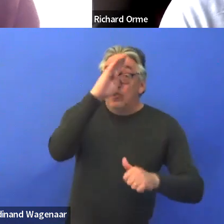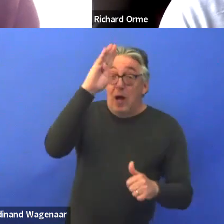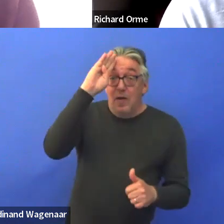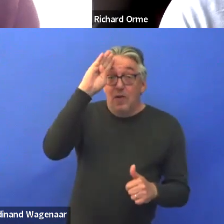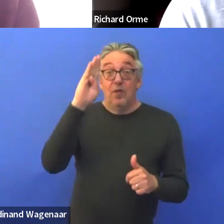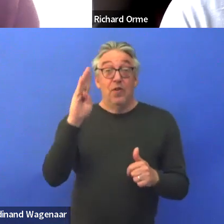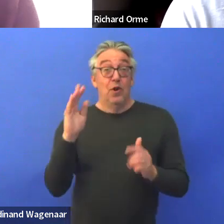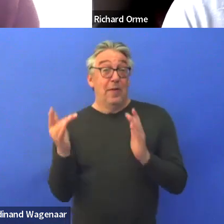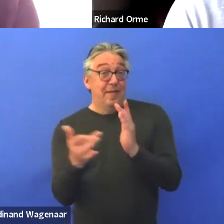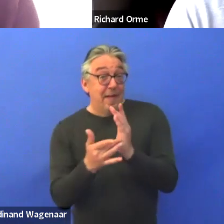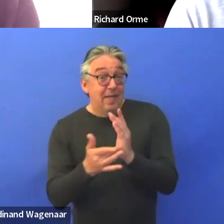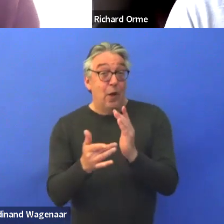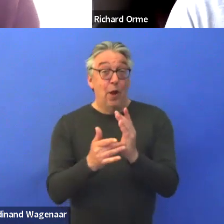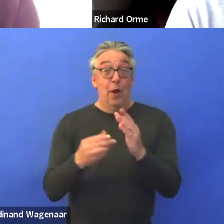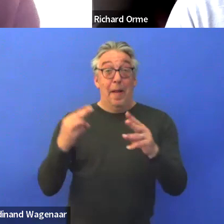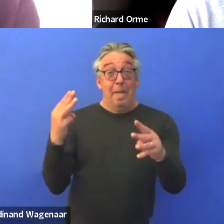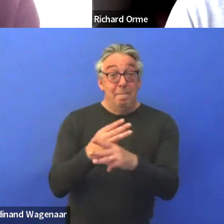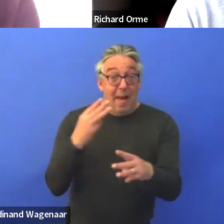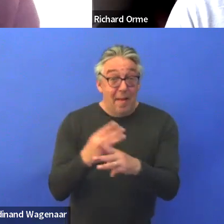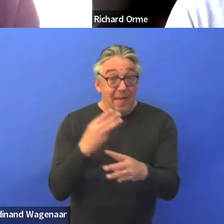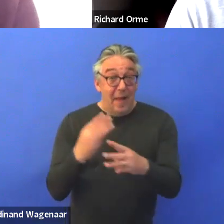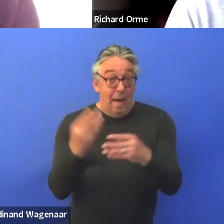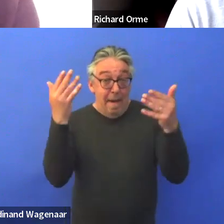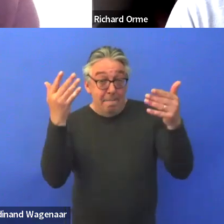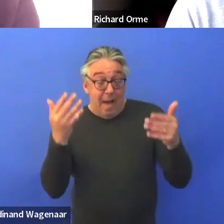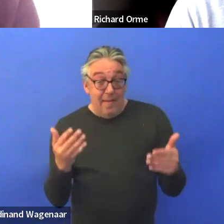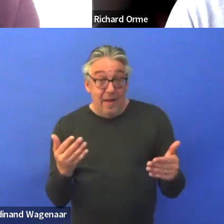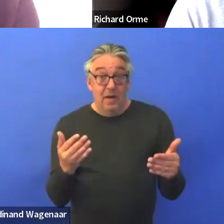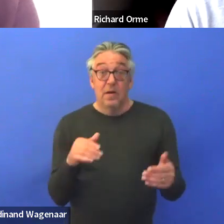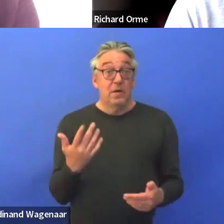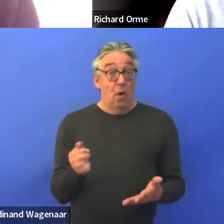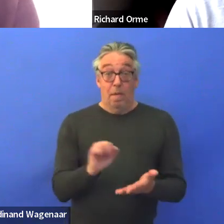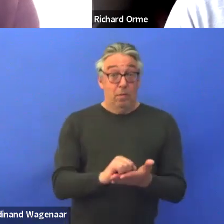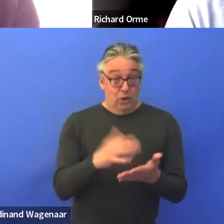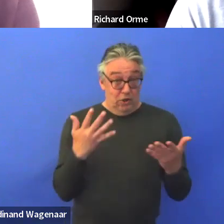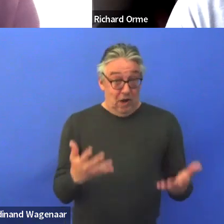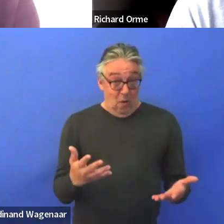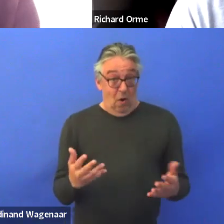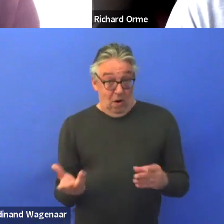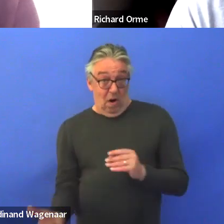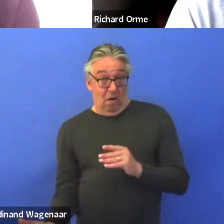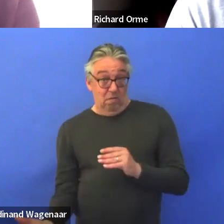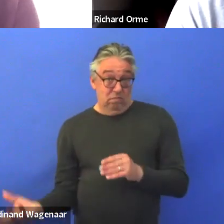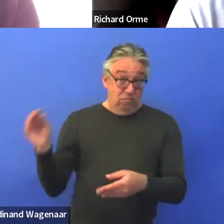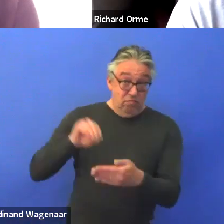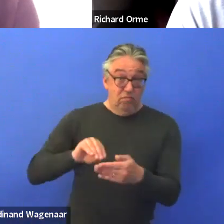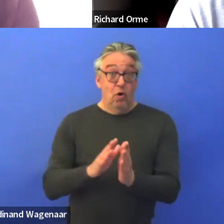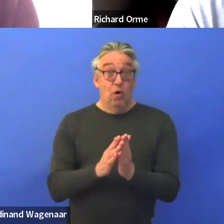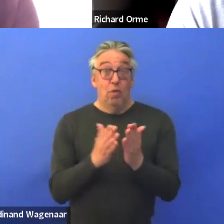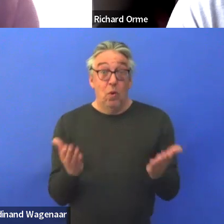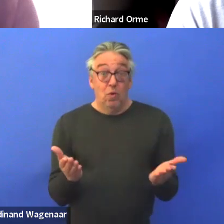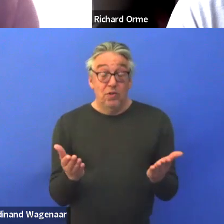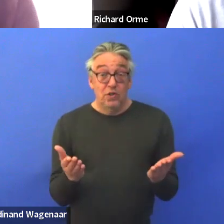mathematical materials, where the publishers are actually building access to these complex objects within their books into